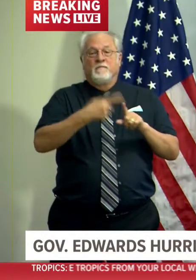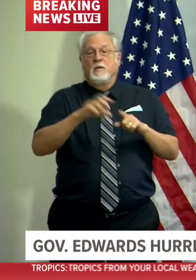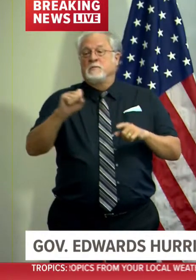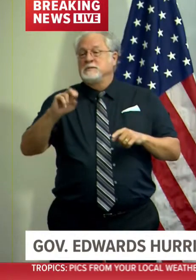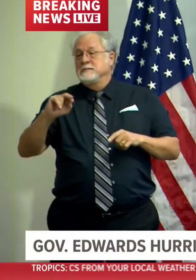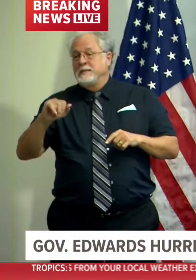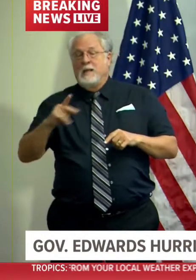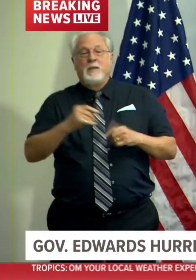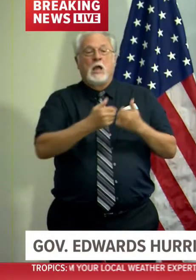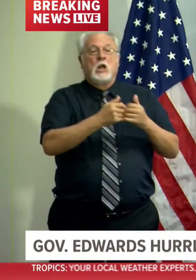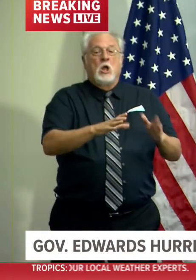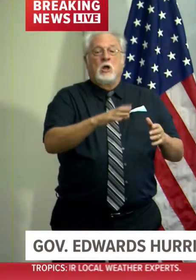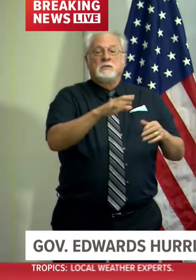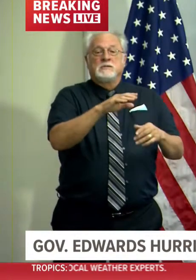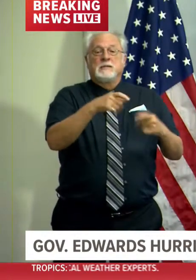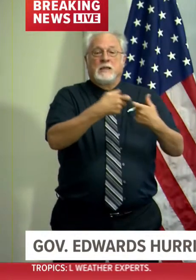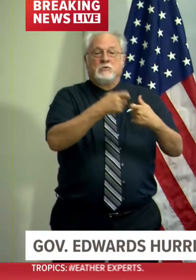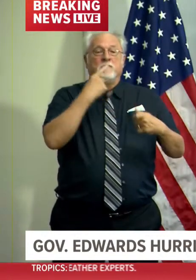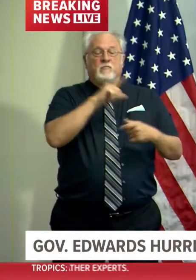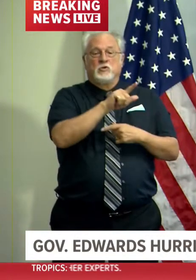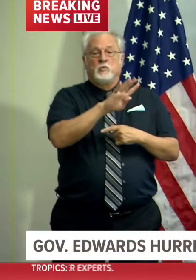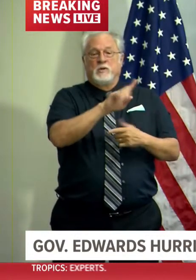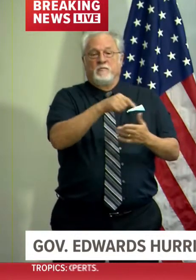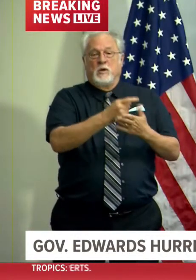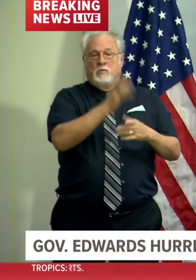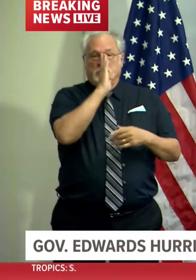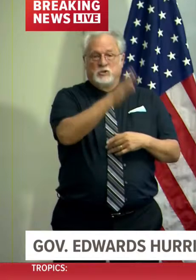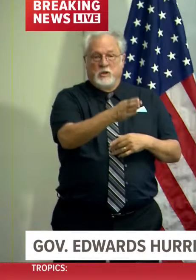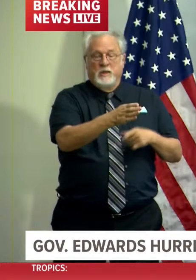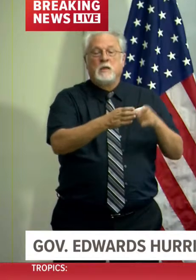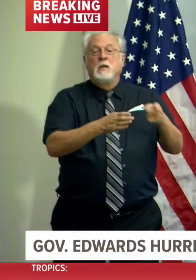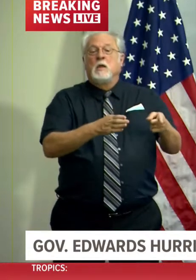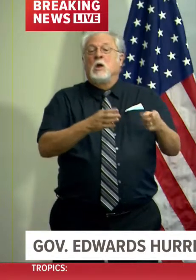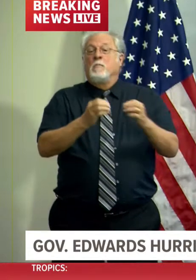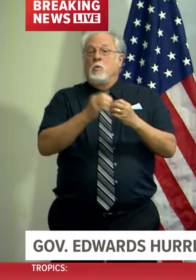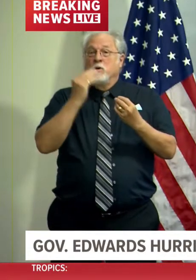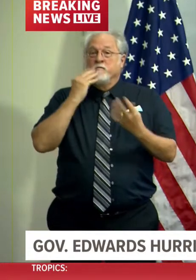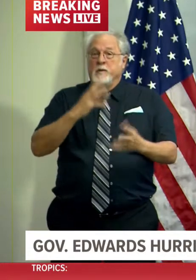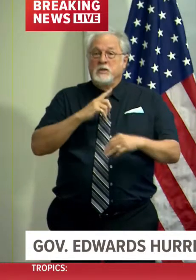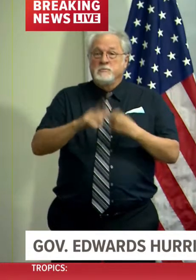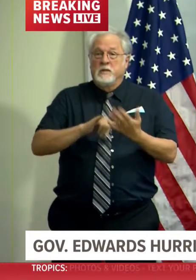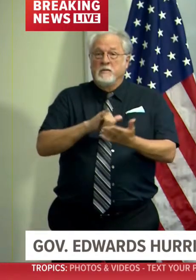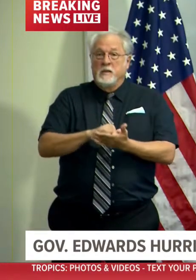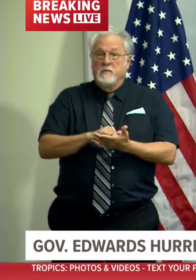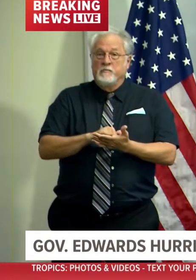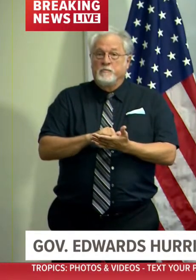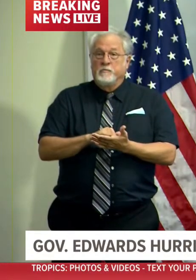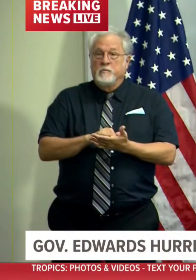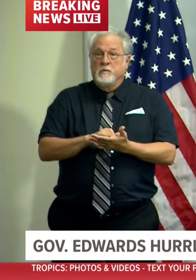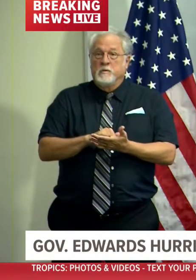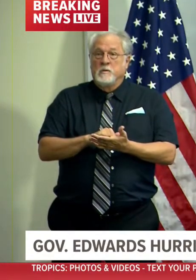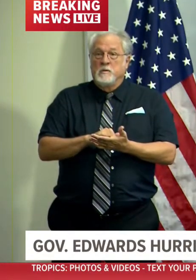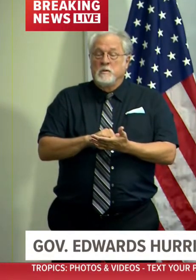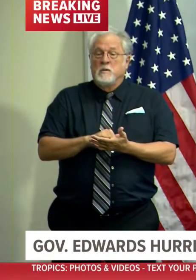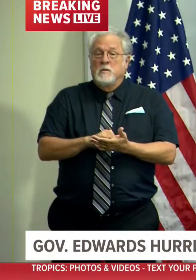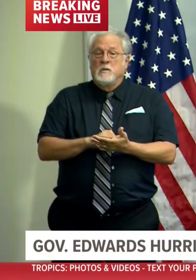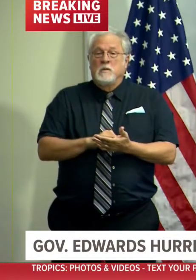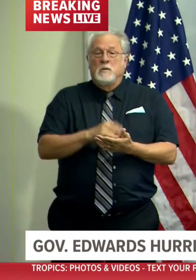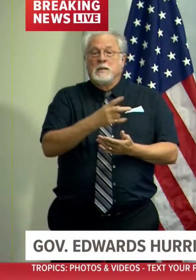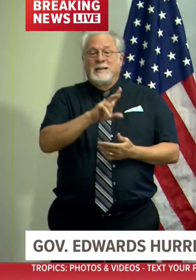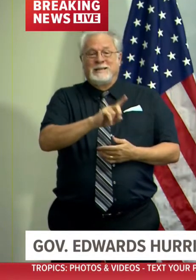lost power for at least 24 consecutive hours. So for more information on all of this, you can